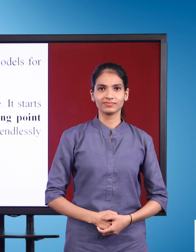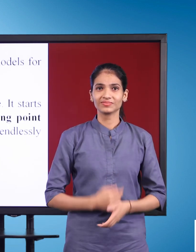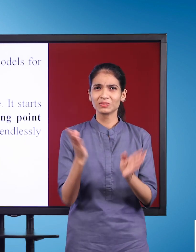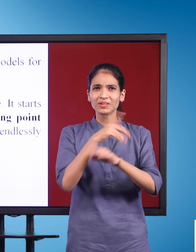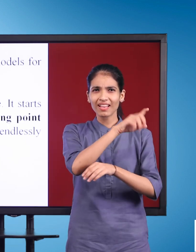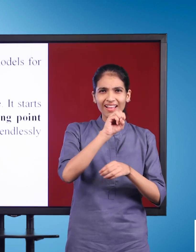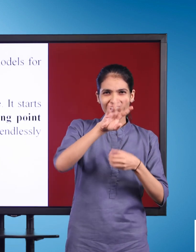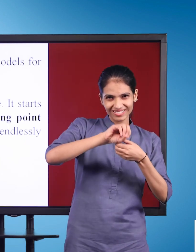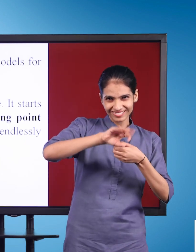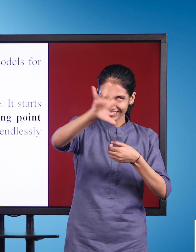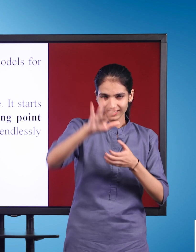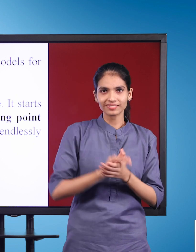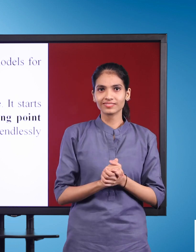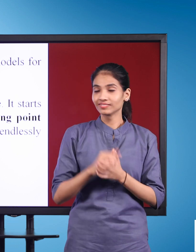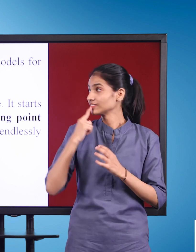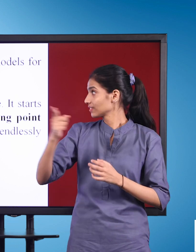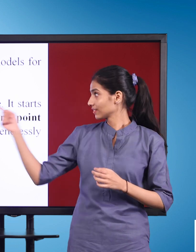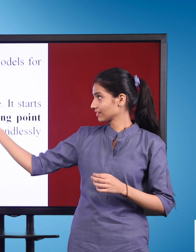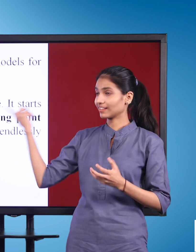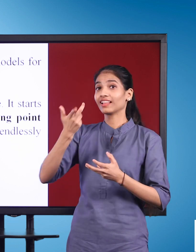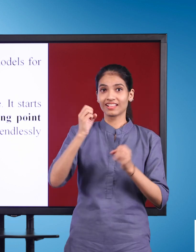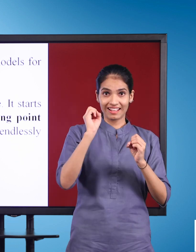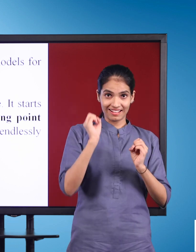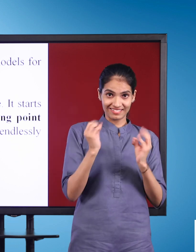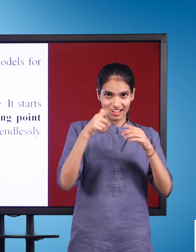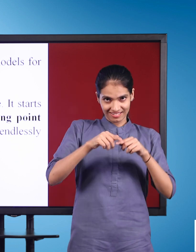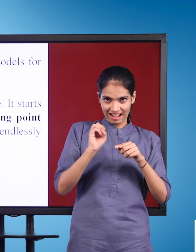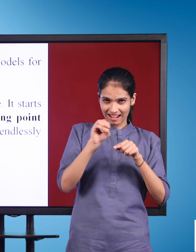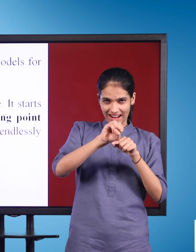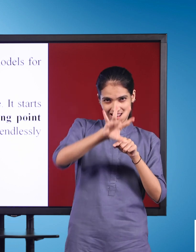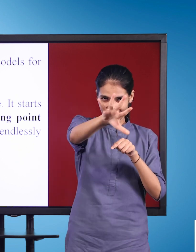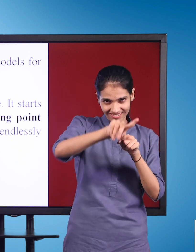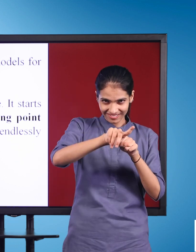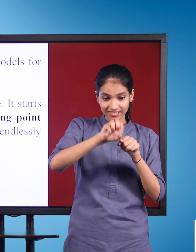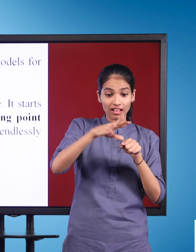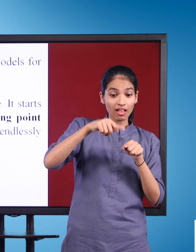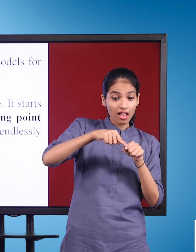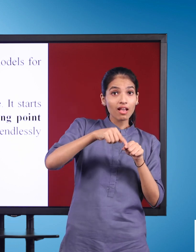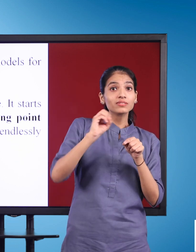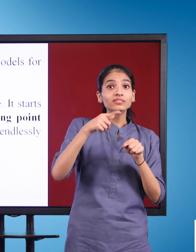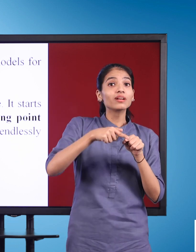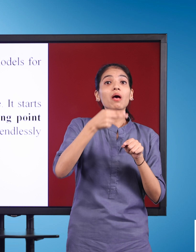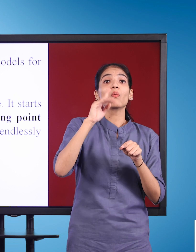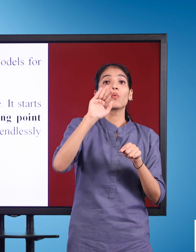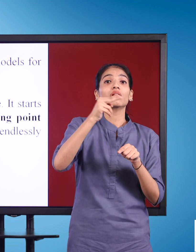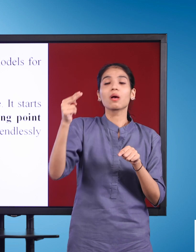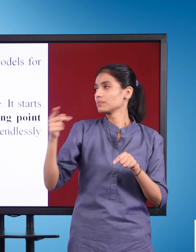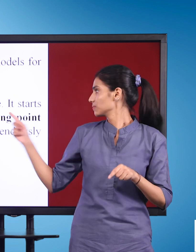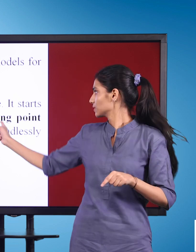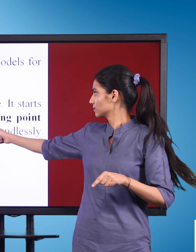The following are some models of a ray. A ray is a portion of a line. It starts at one